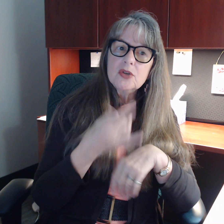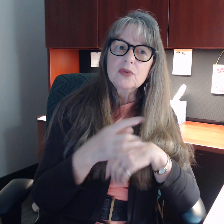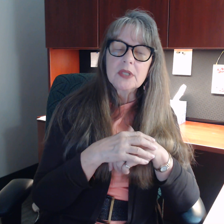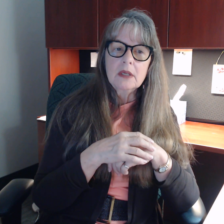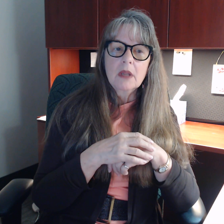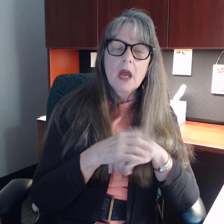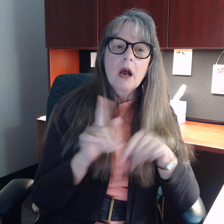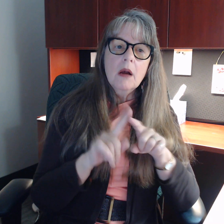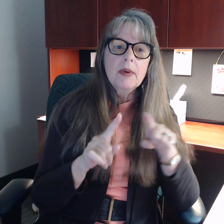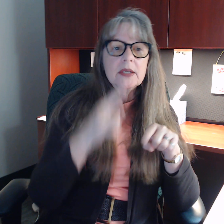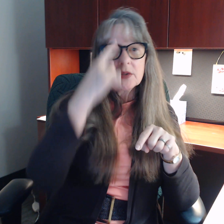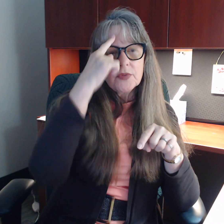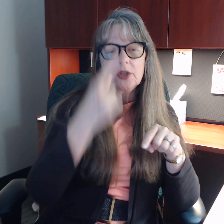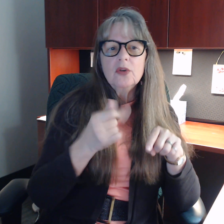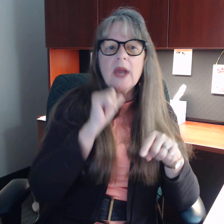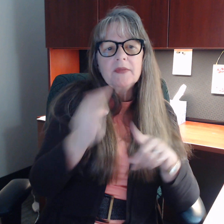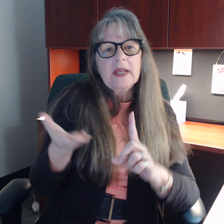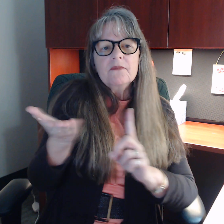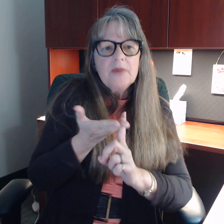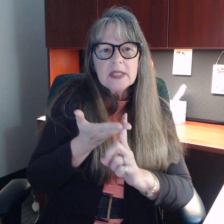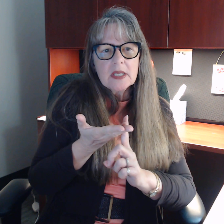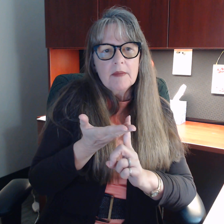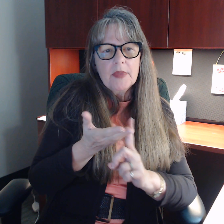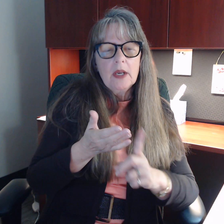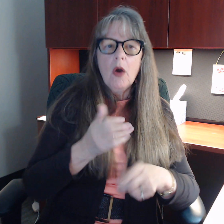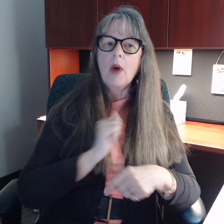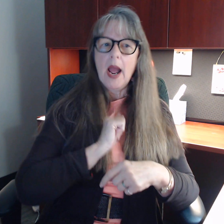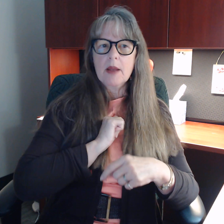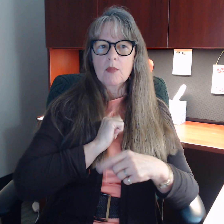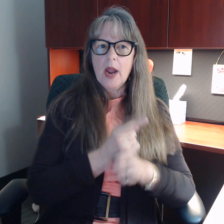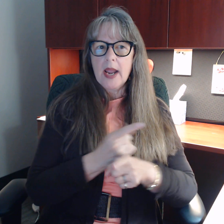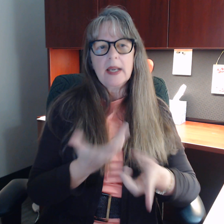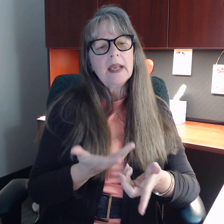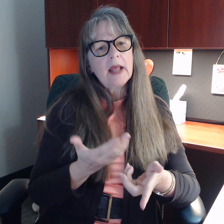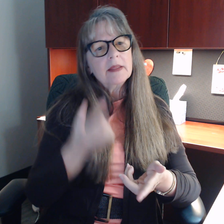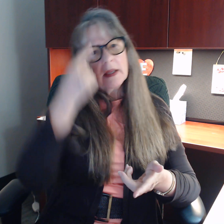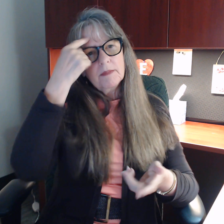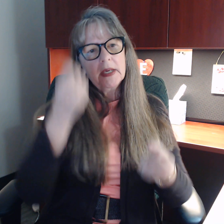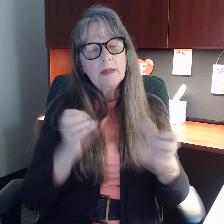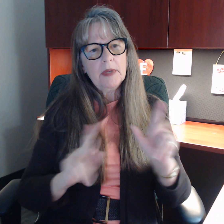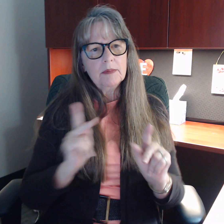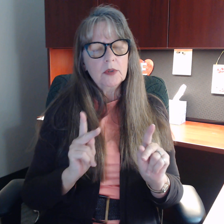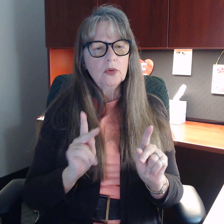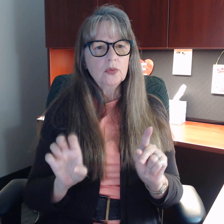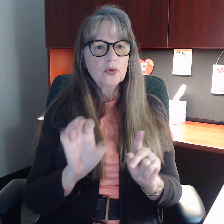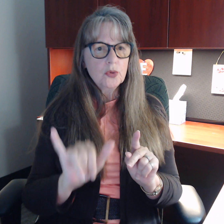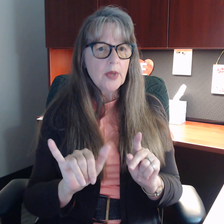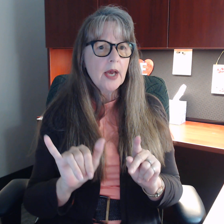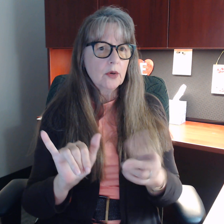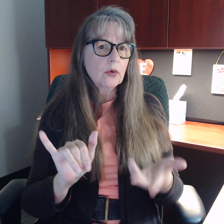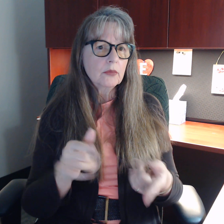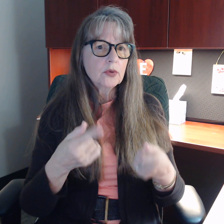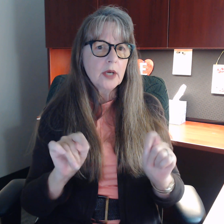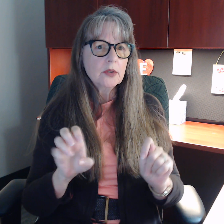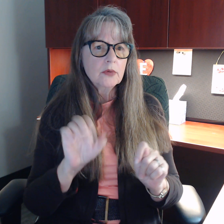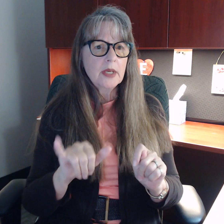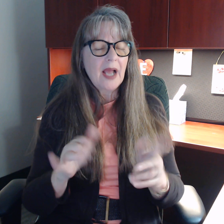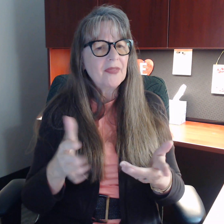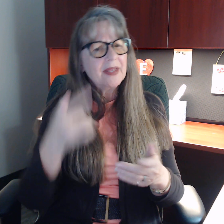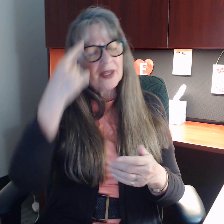interesting. Oh, but I still think you don't have to convince them that, oh, I am right. And I think many people do that or try to do that. I think that's just